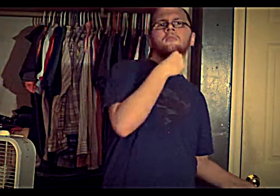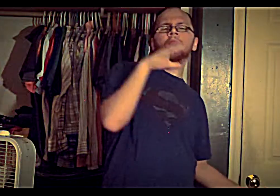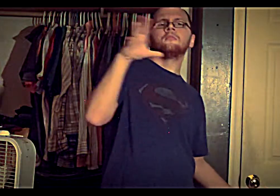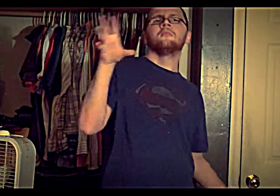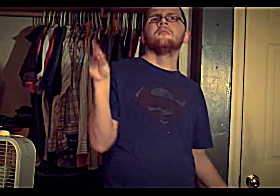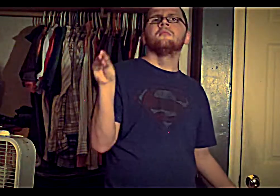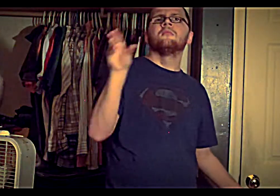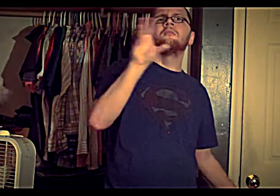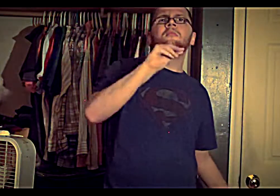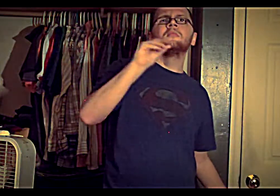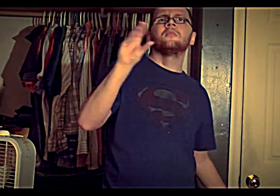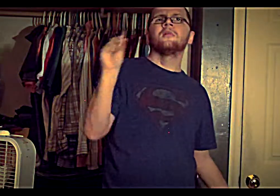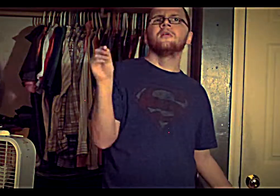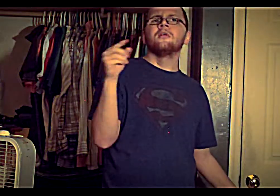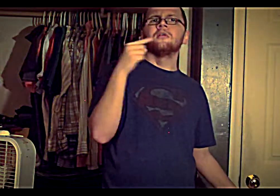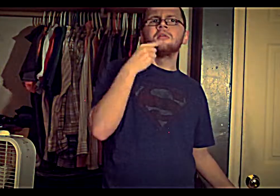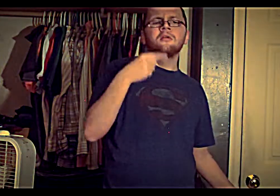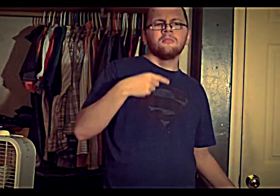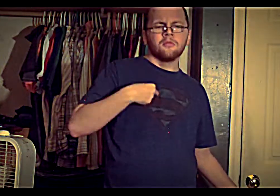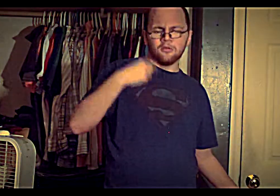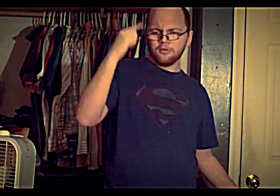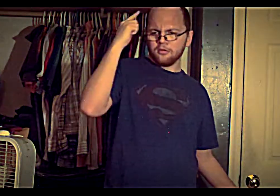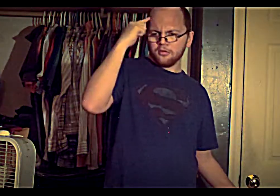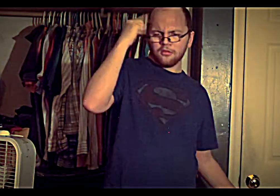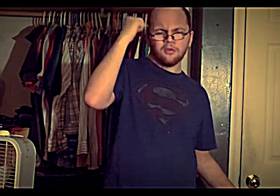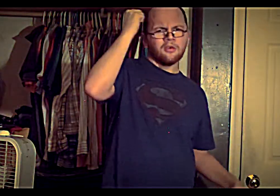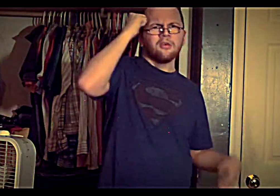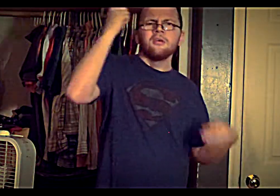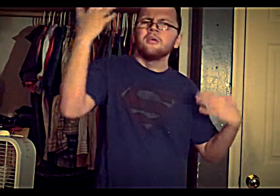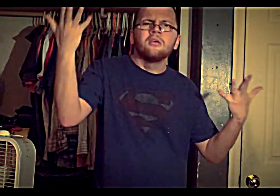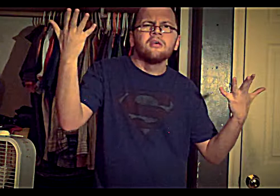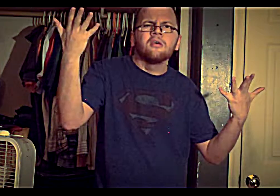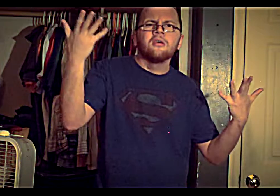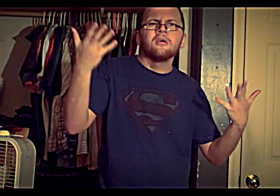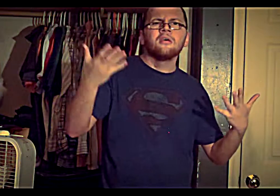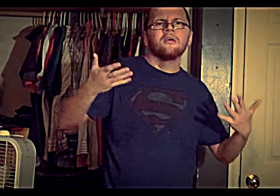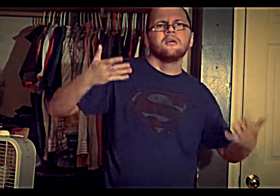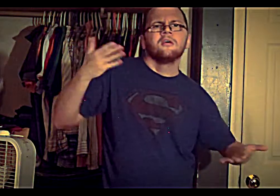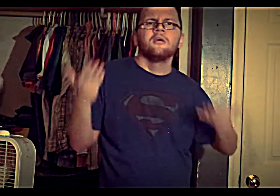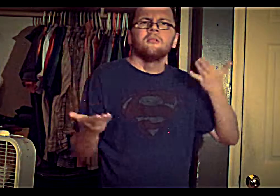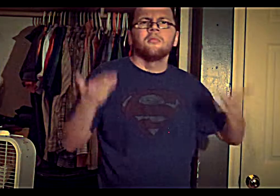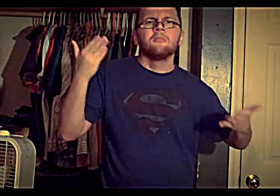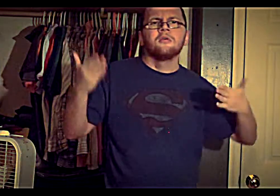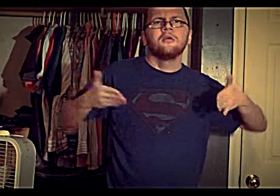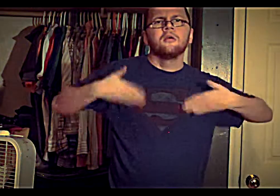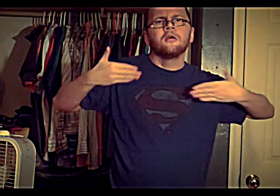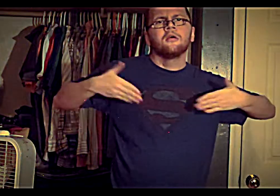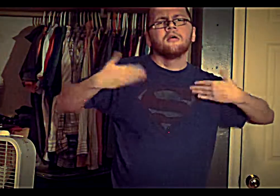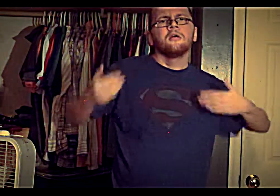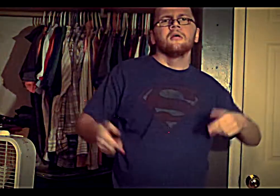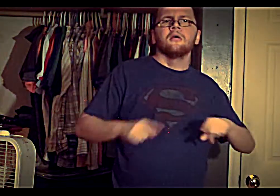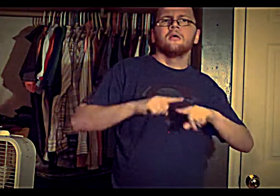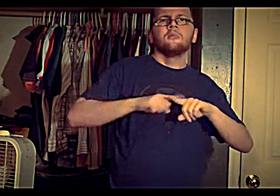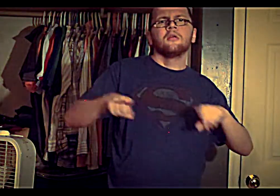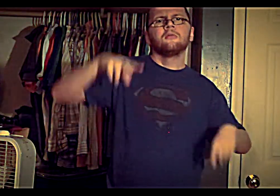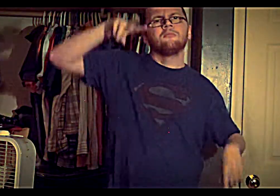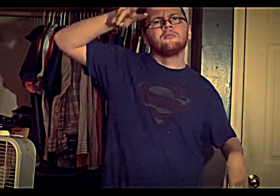lips are moving. Tell me, do you think I'm dumb? I might be young, but I